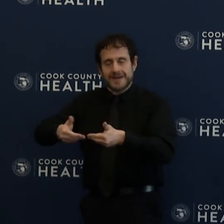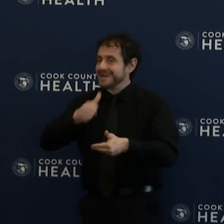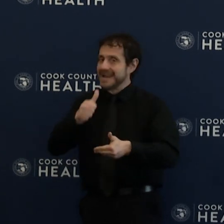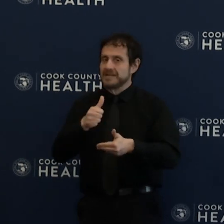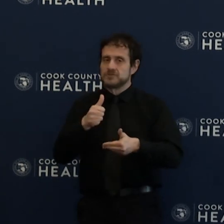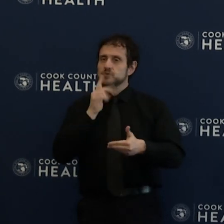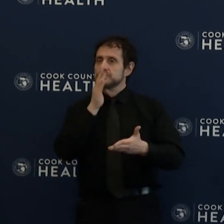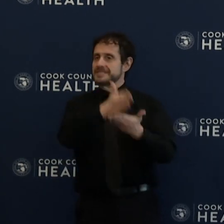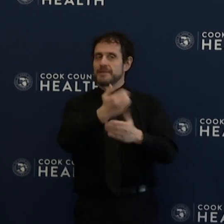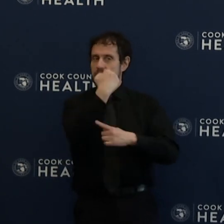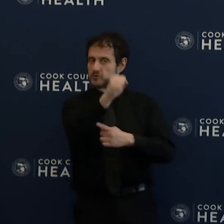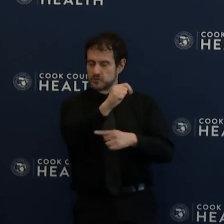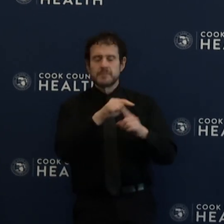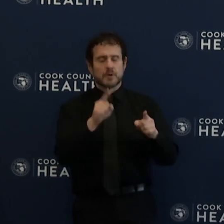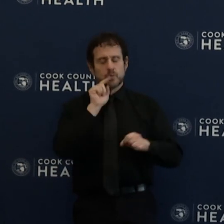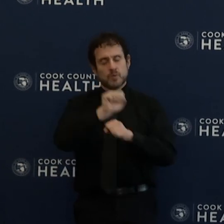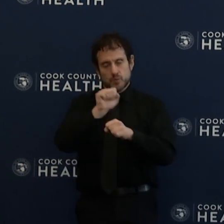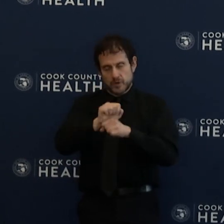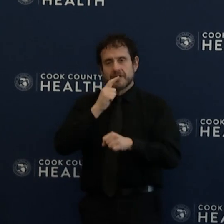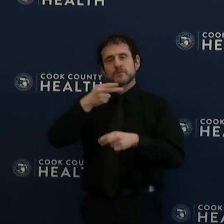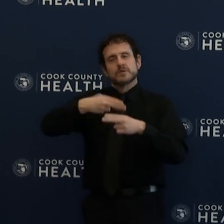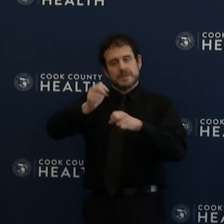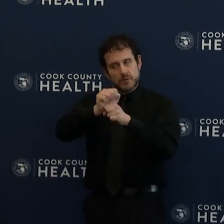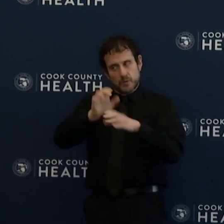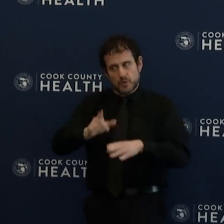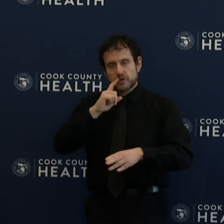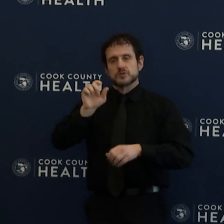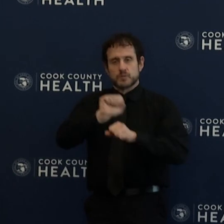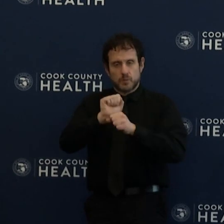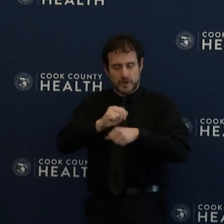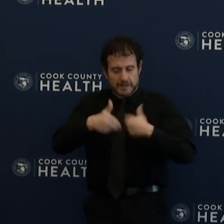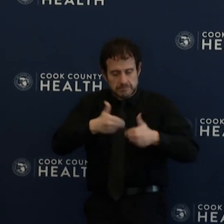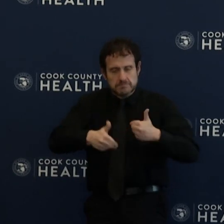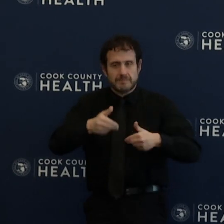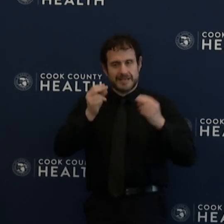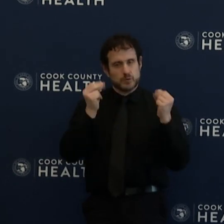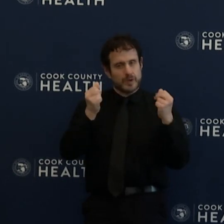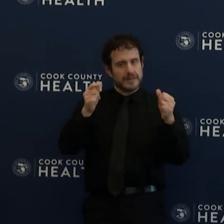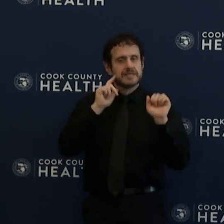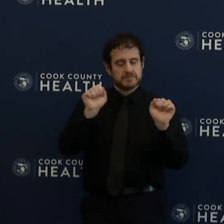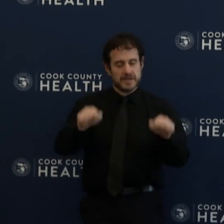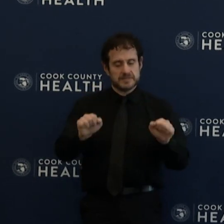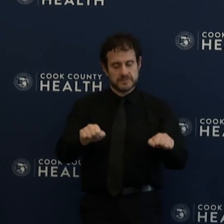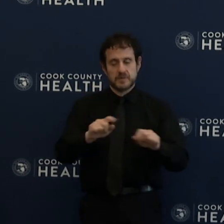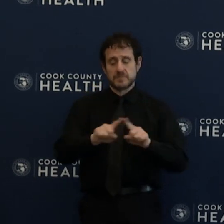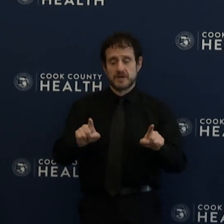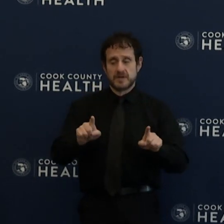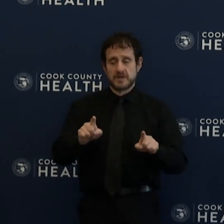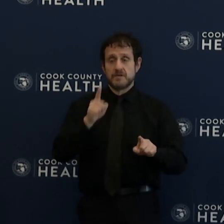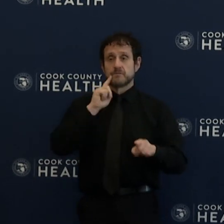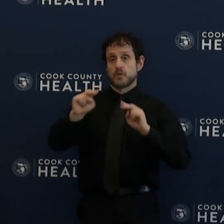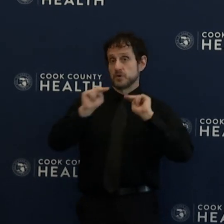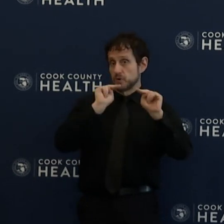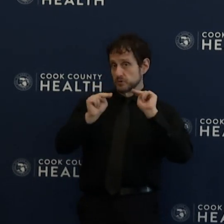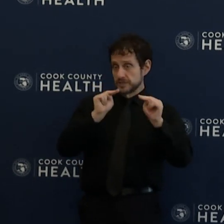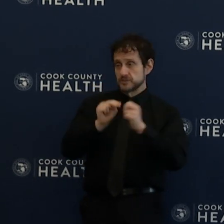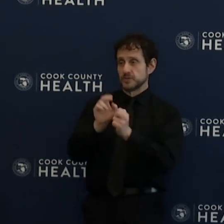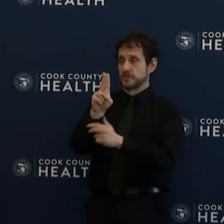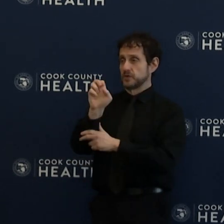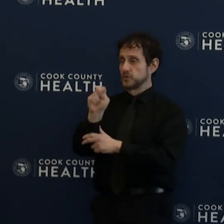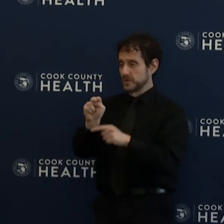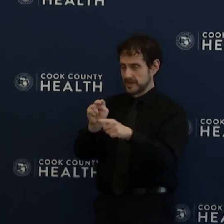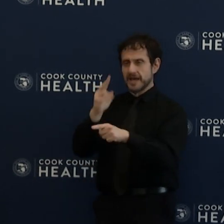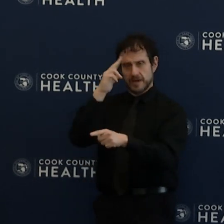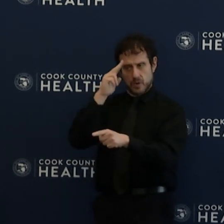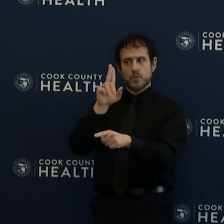that's what we're working on, and we are working as quickly as we can. But as far as negotiations, I know those